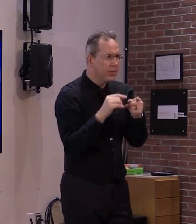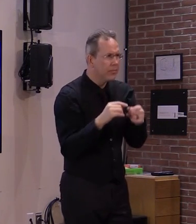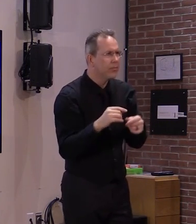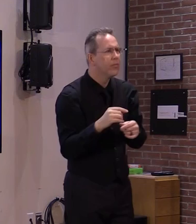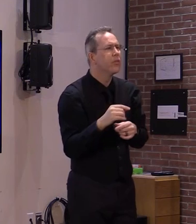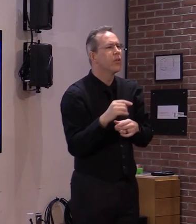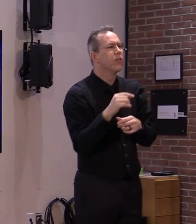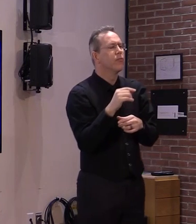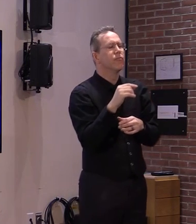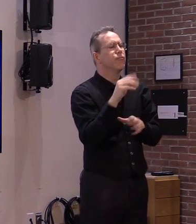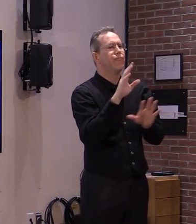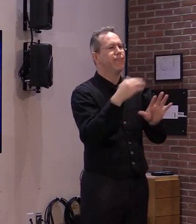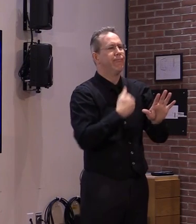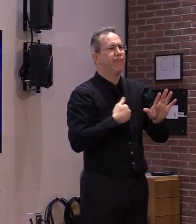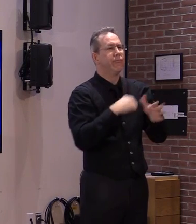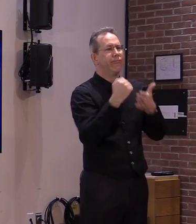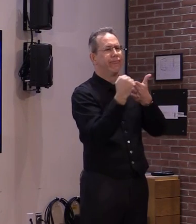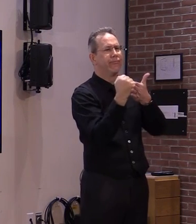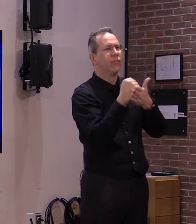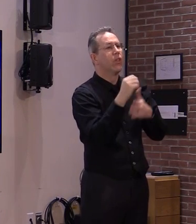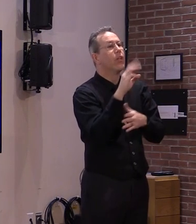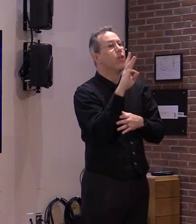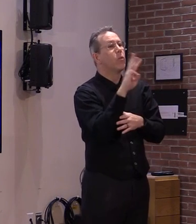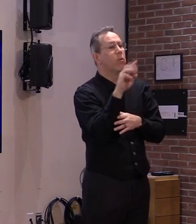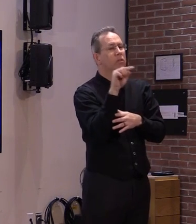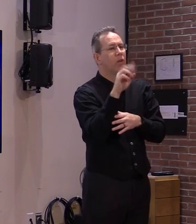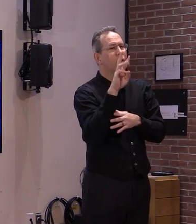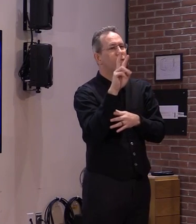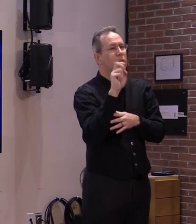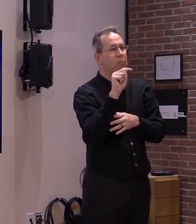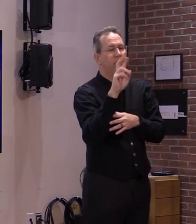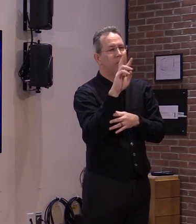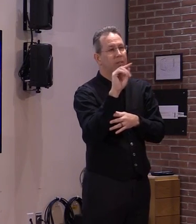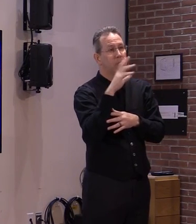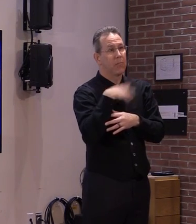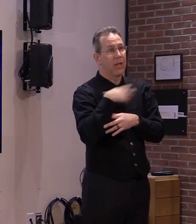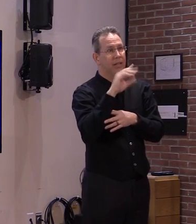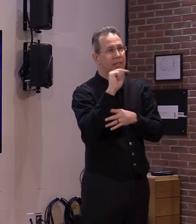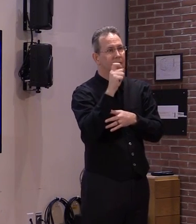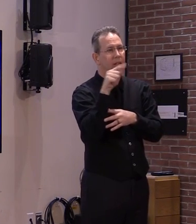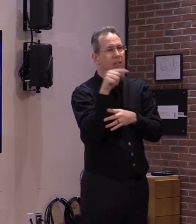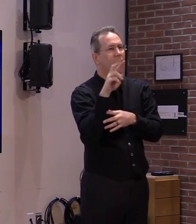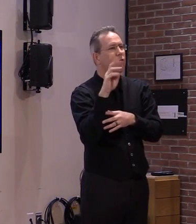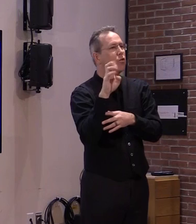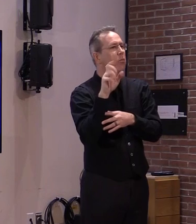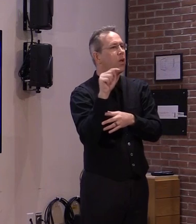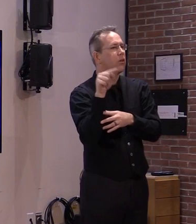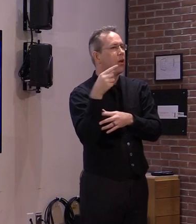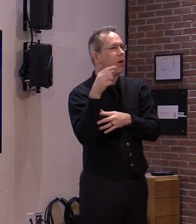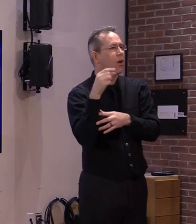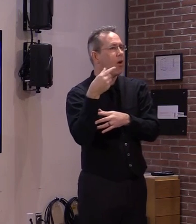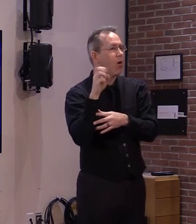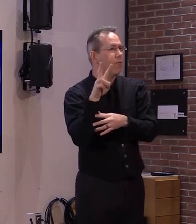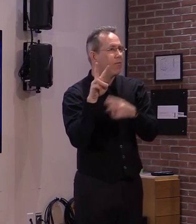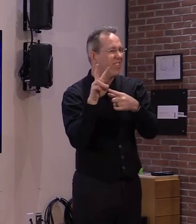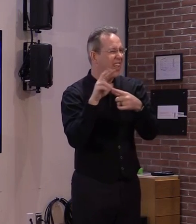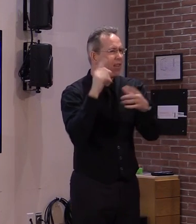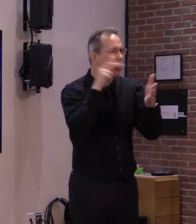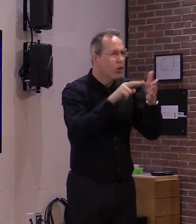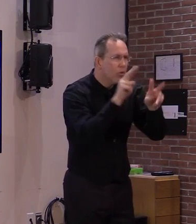website. Claimants who are unable to access the internet can also call the Claimant Assistance Center at